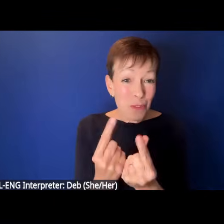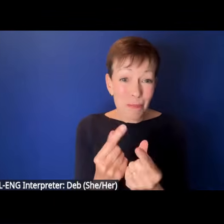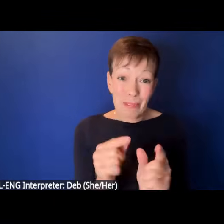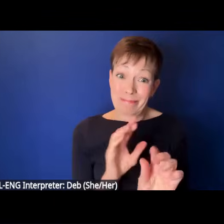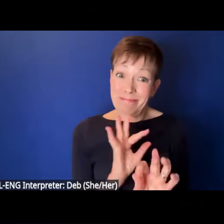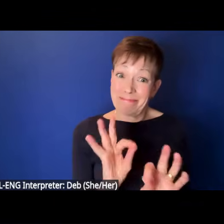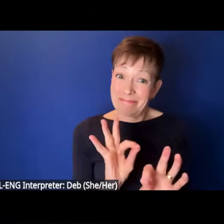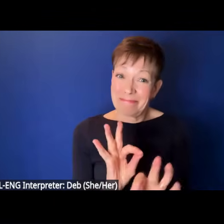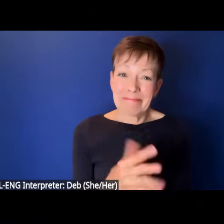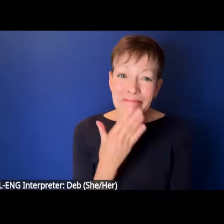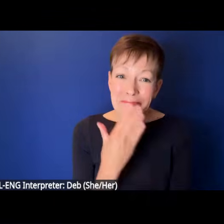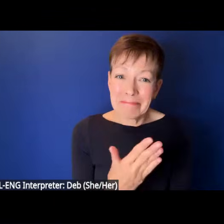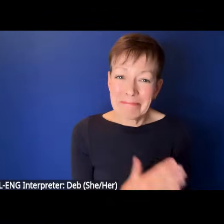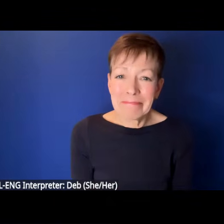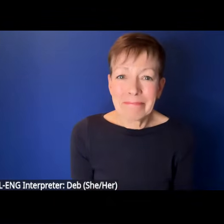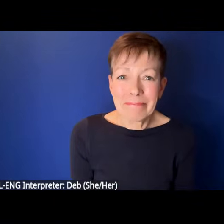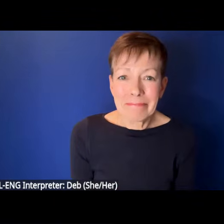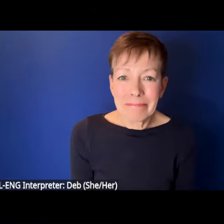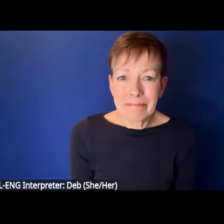you very much.